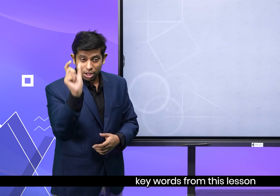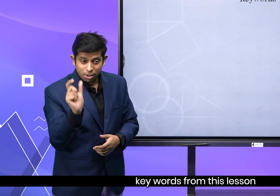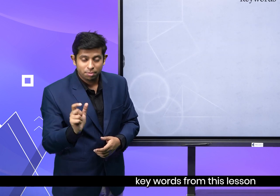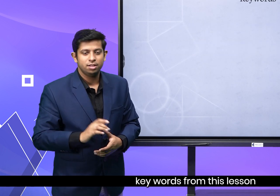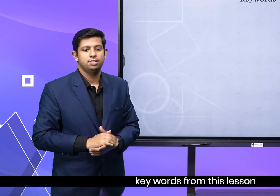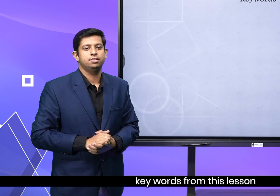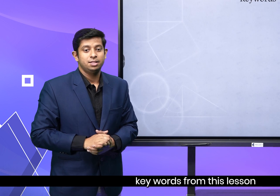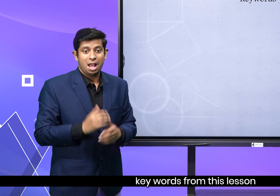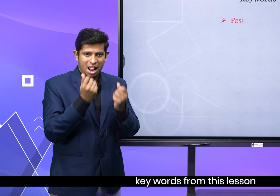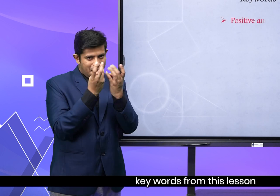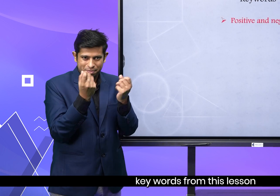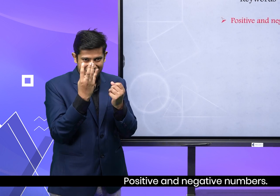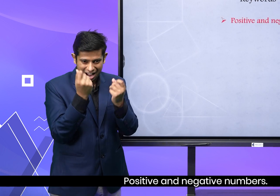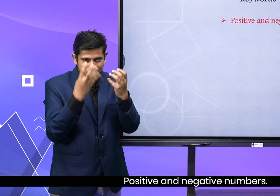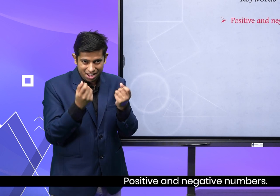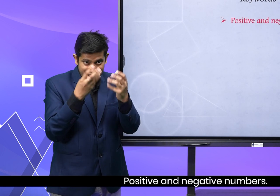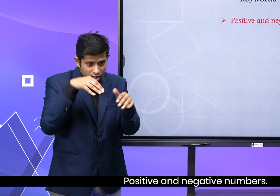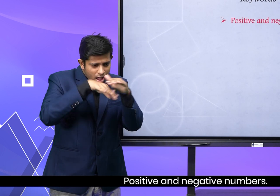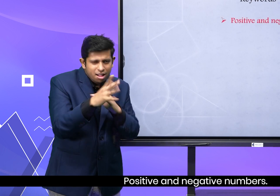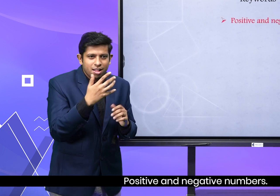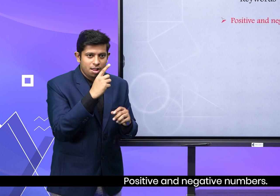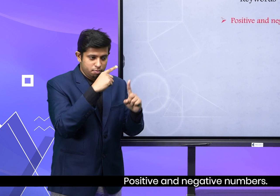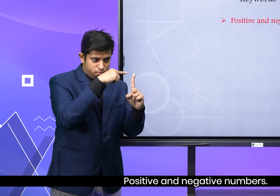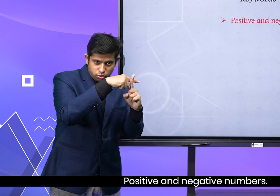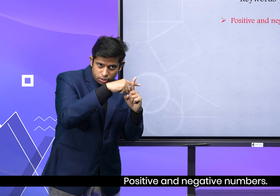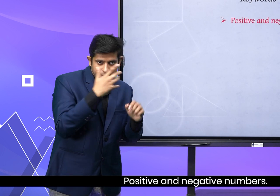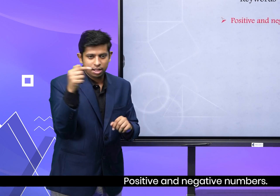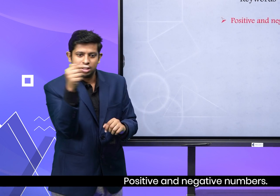Keywords from this lesson: positive and negative numbers,